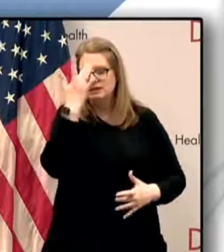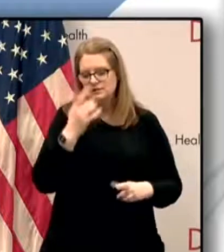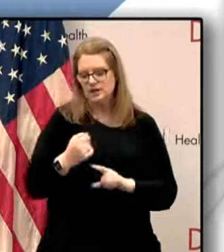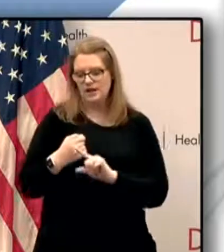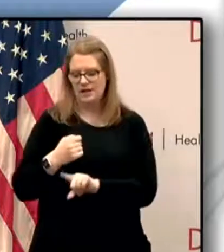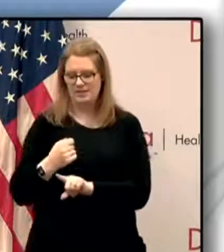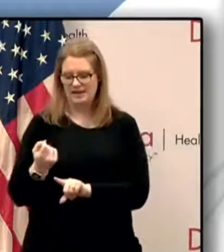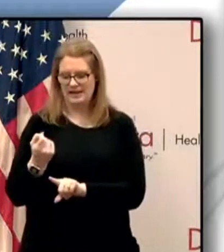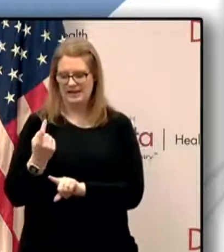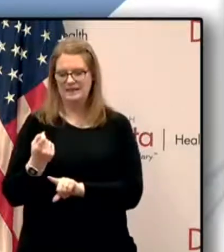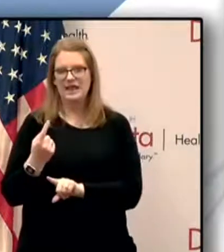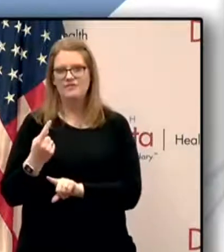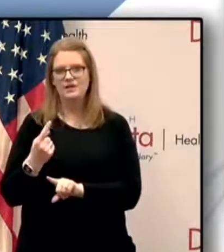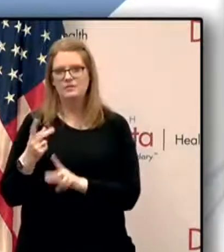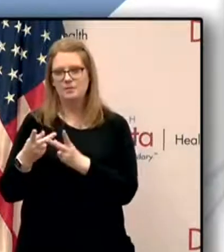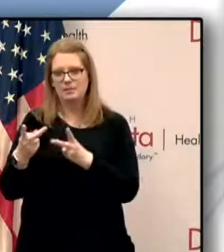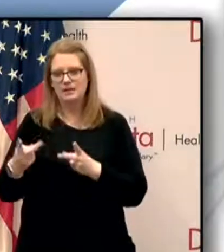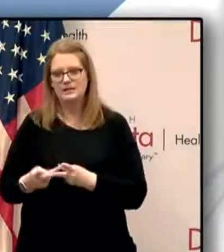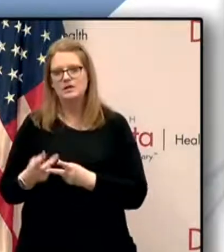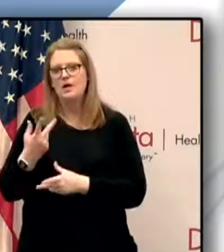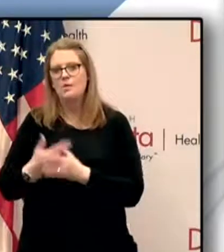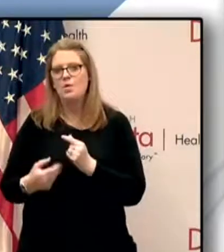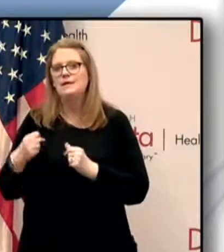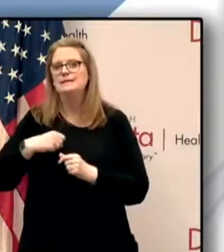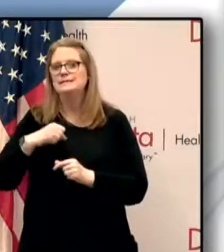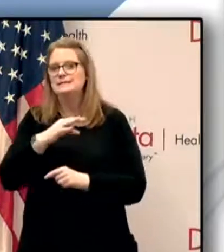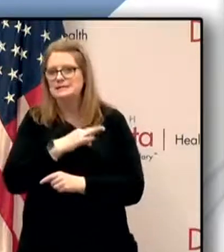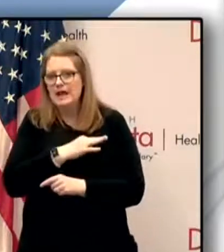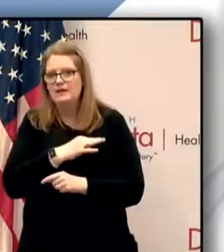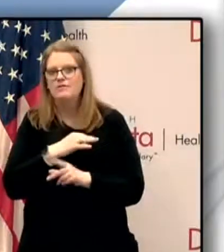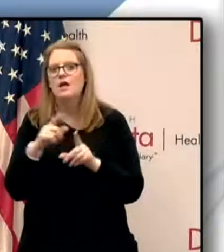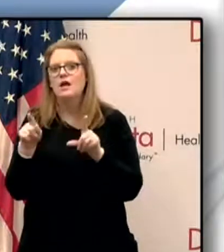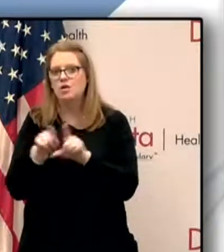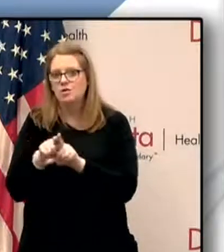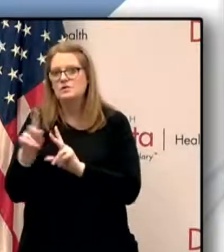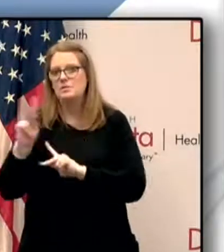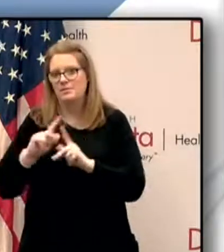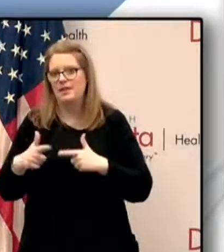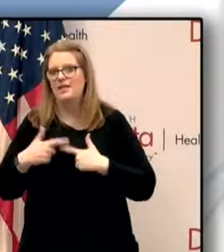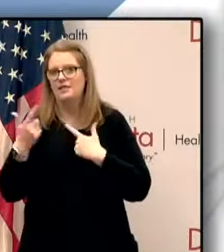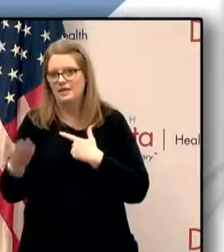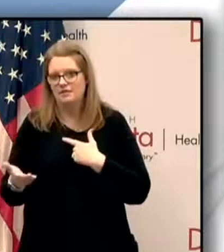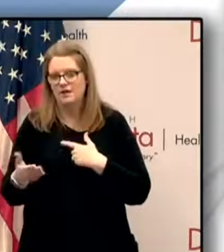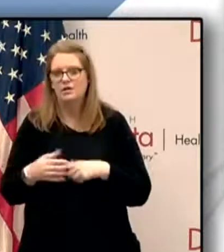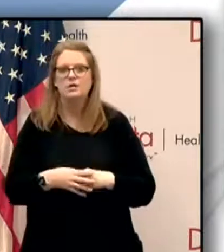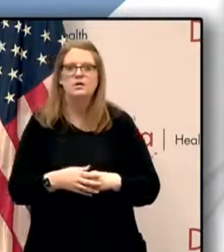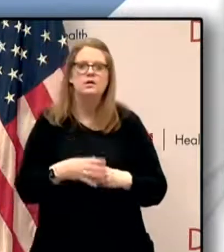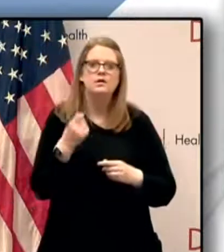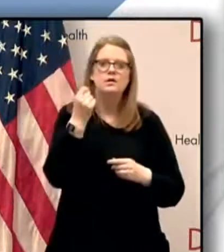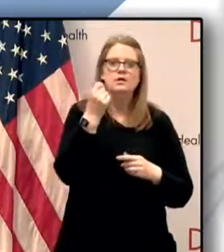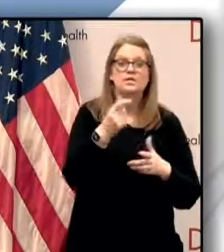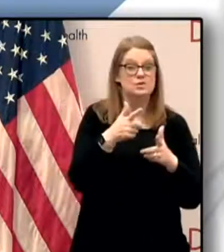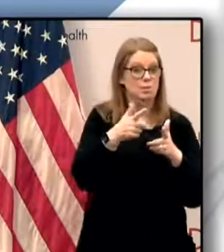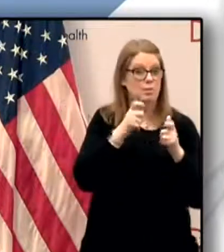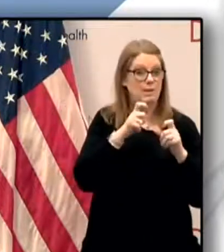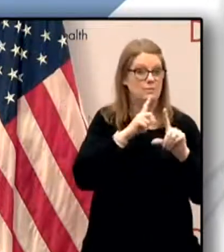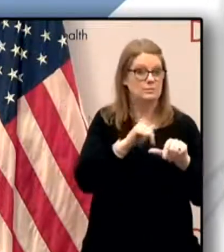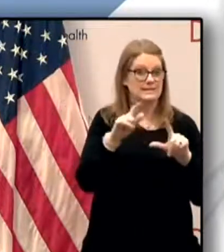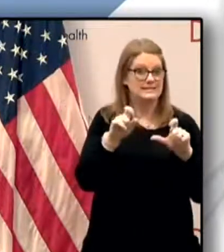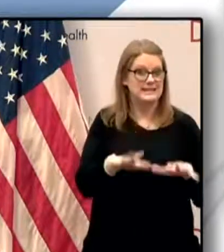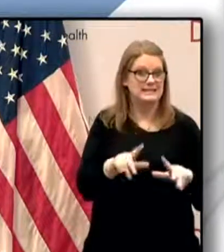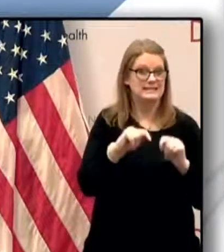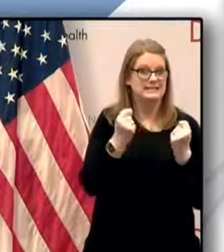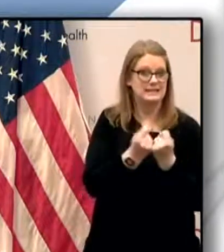11 others that are both staff and resident both. We do have rapid response testing teams that are